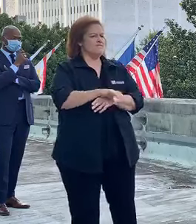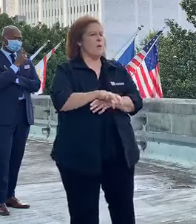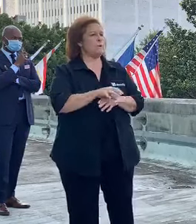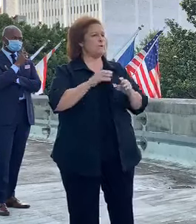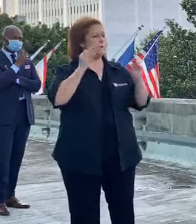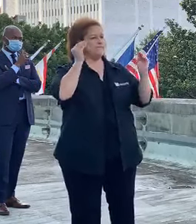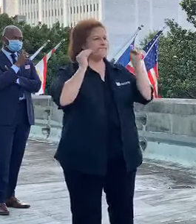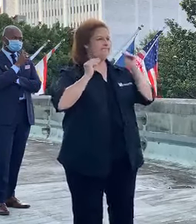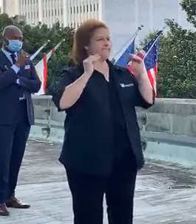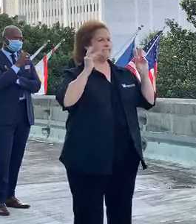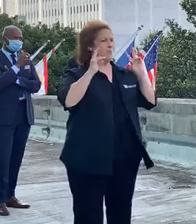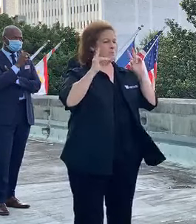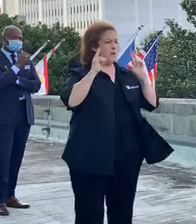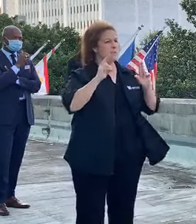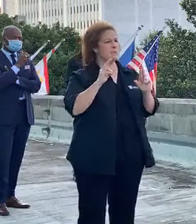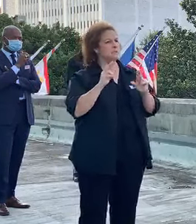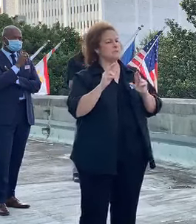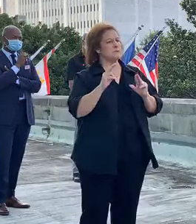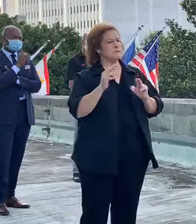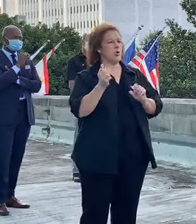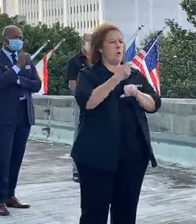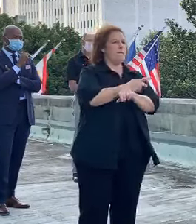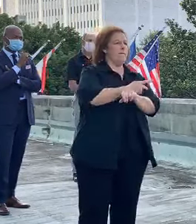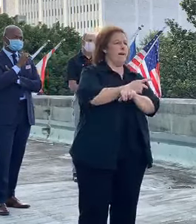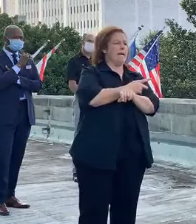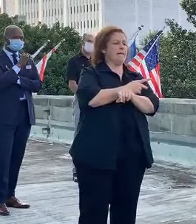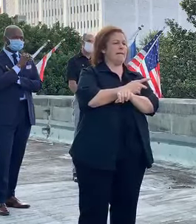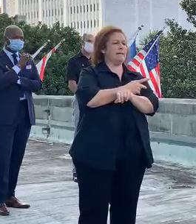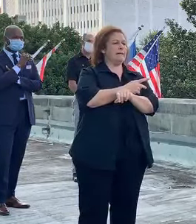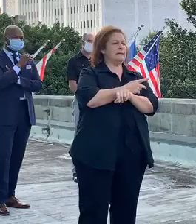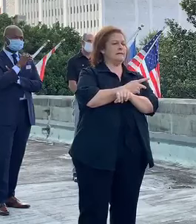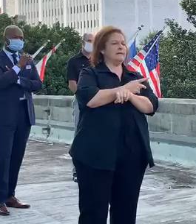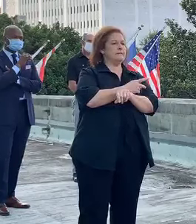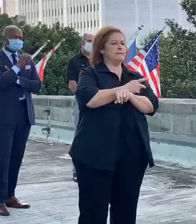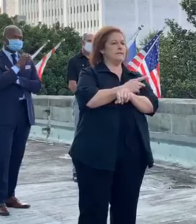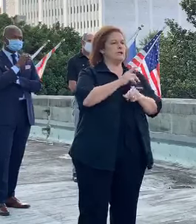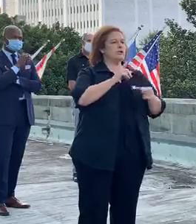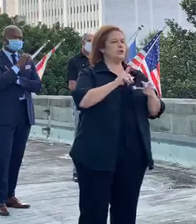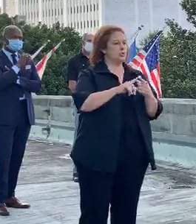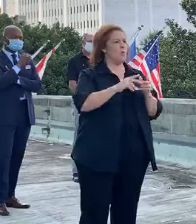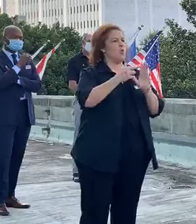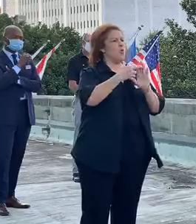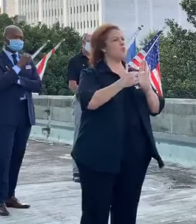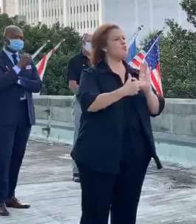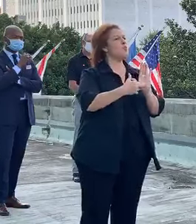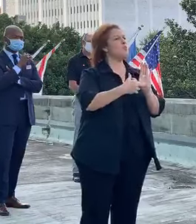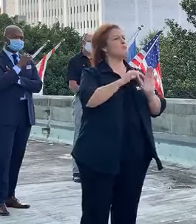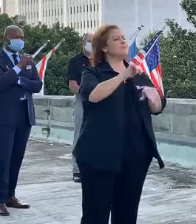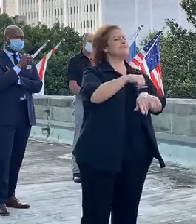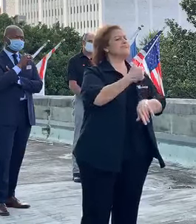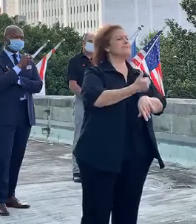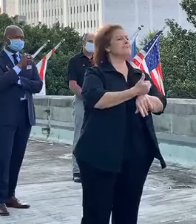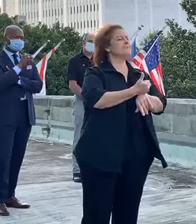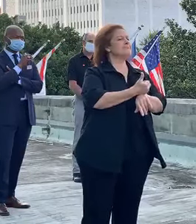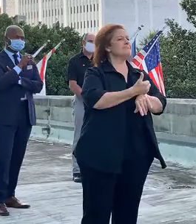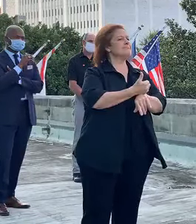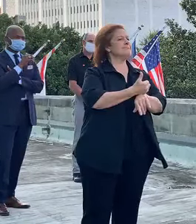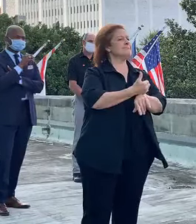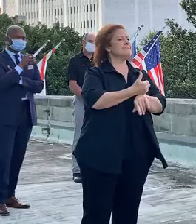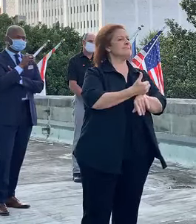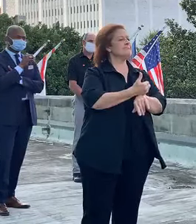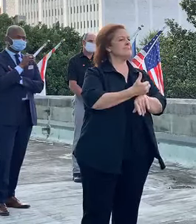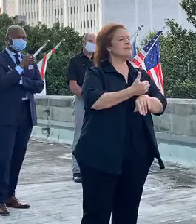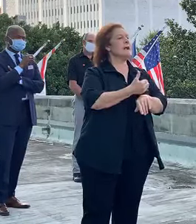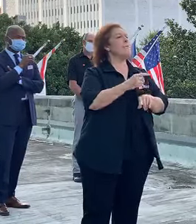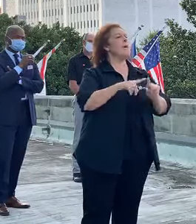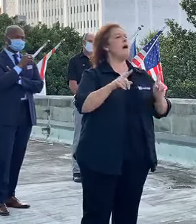and our barbers to kind of go back to the future, go back to those guidelines that have been in place that may have just been kind